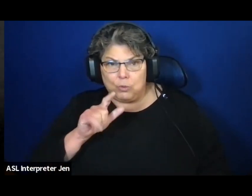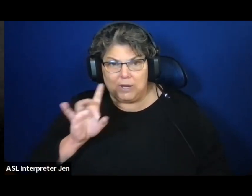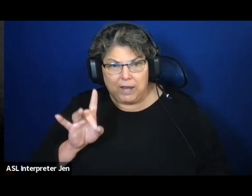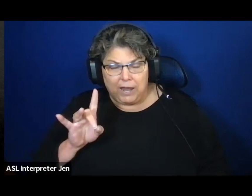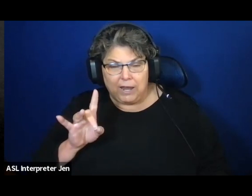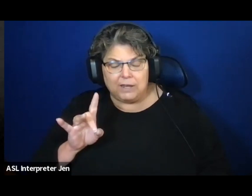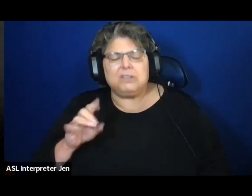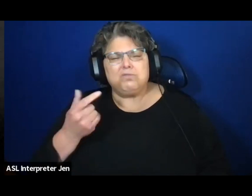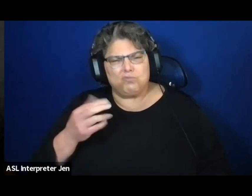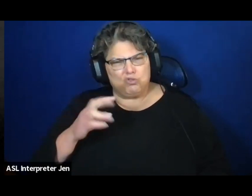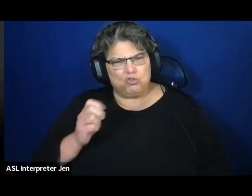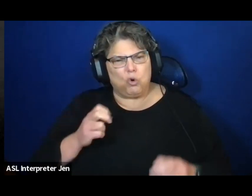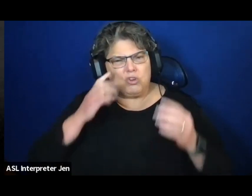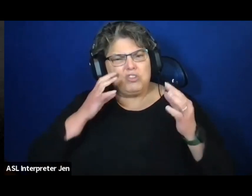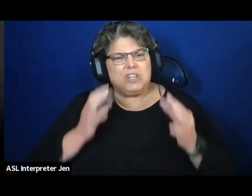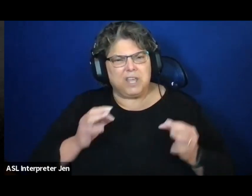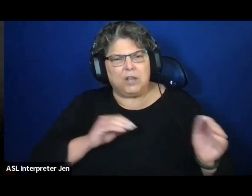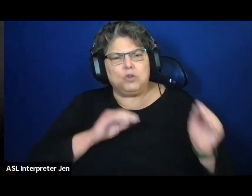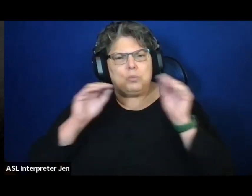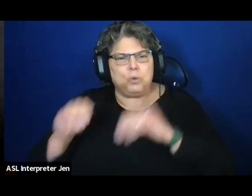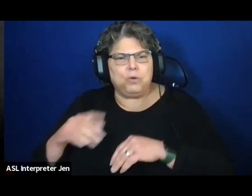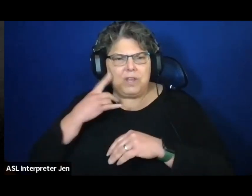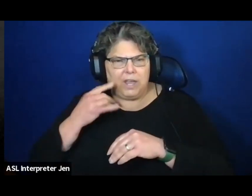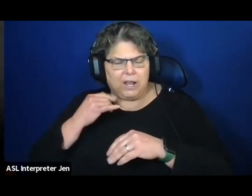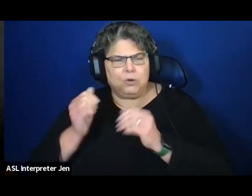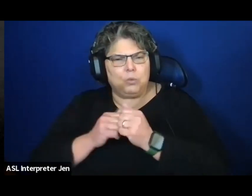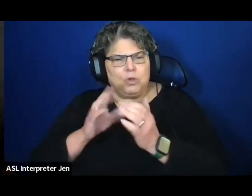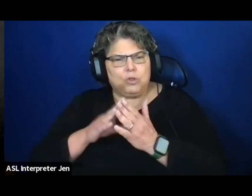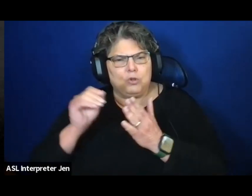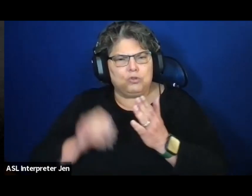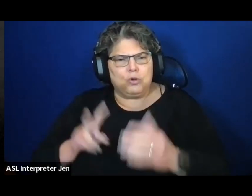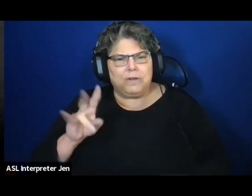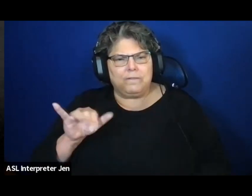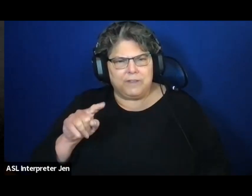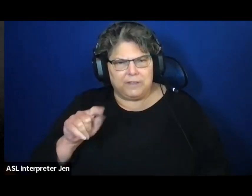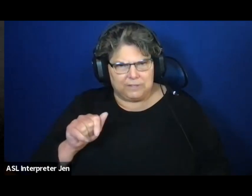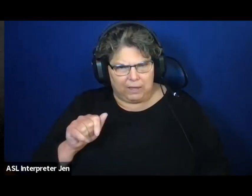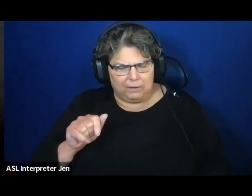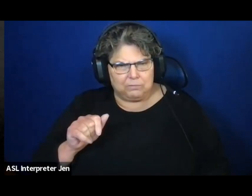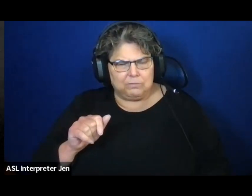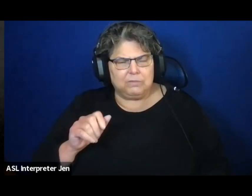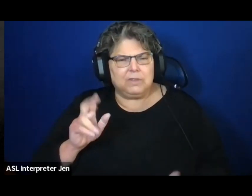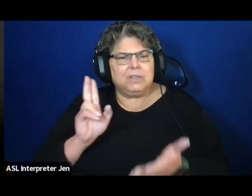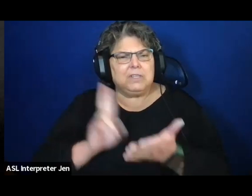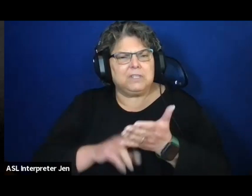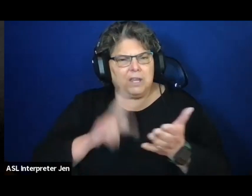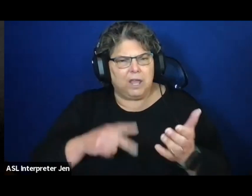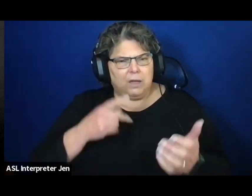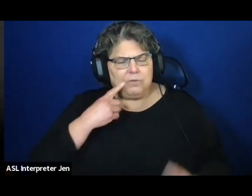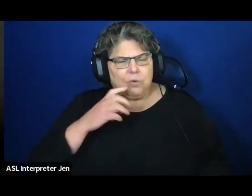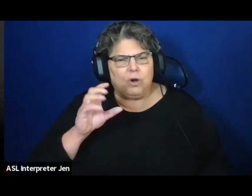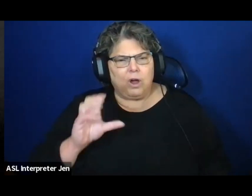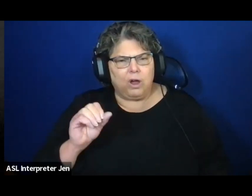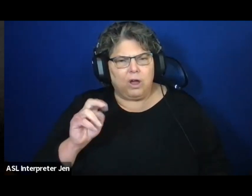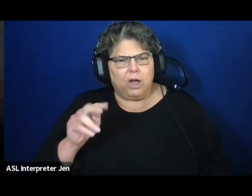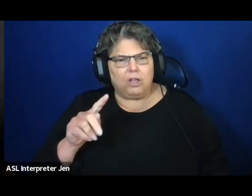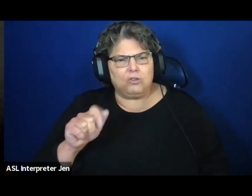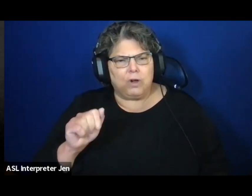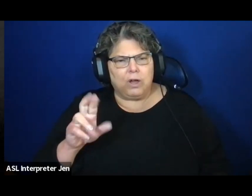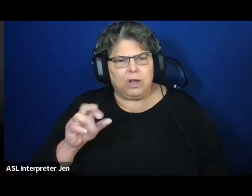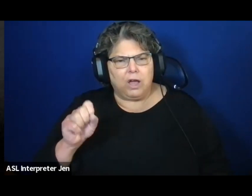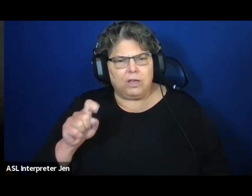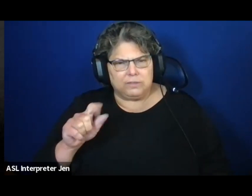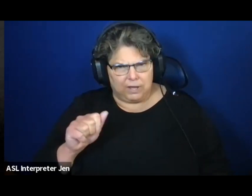to California on a student visa. He enrolled in Contra Costa Community College despite already having a bachelor's degree